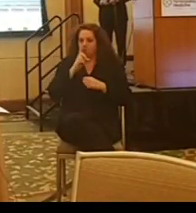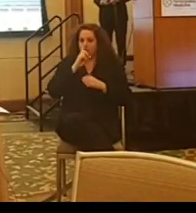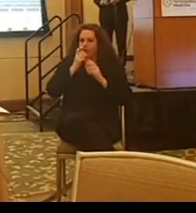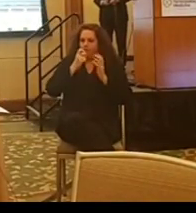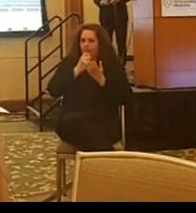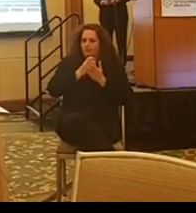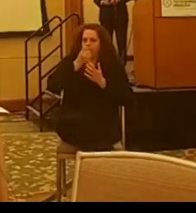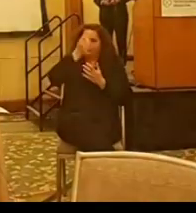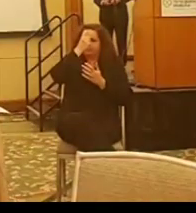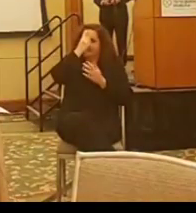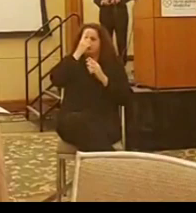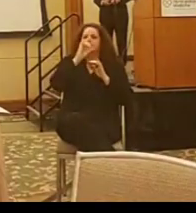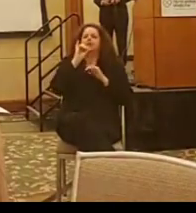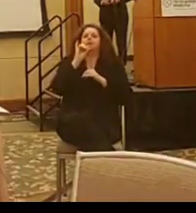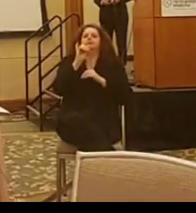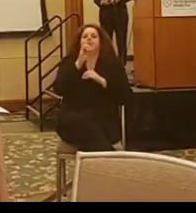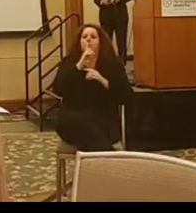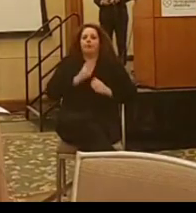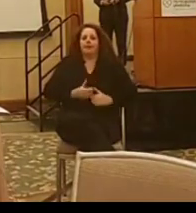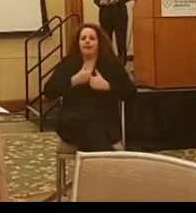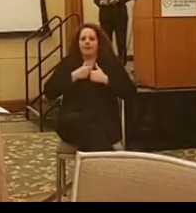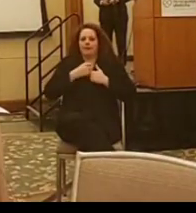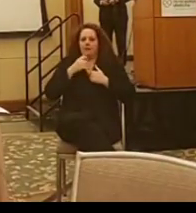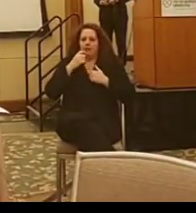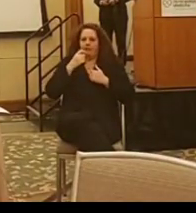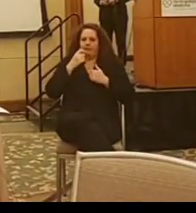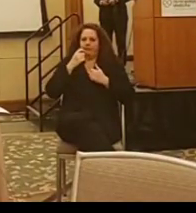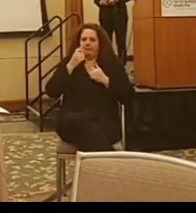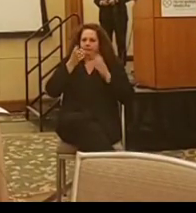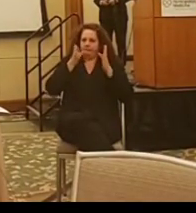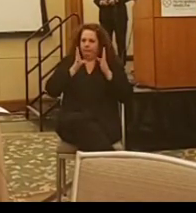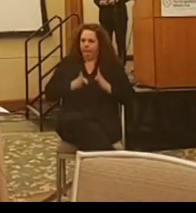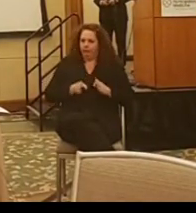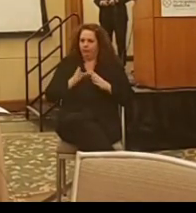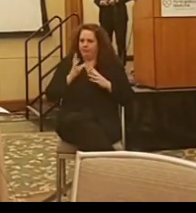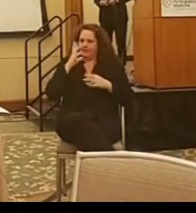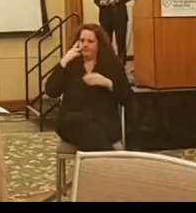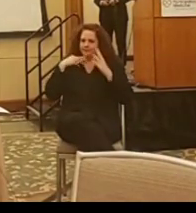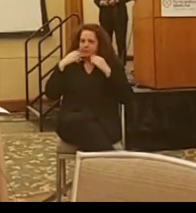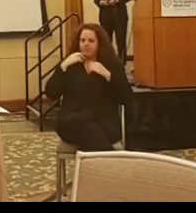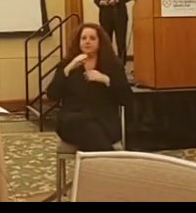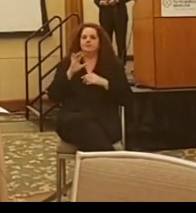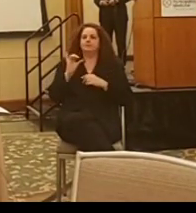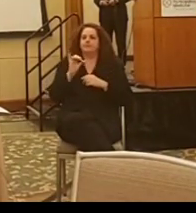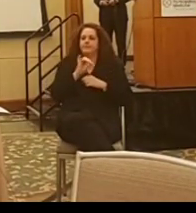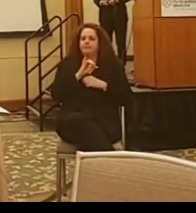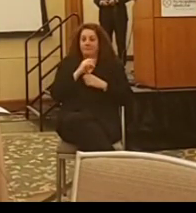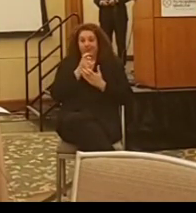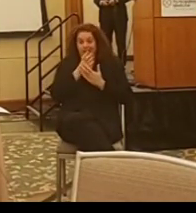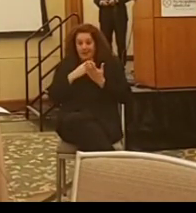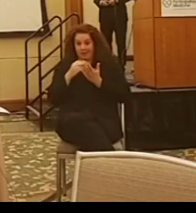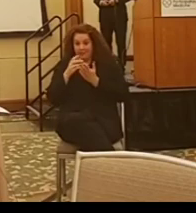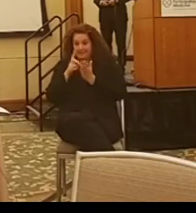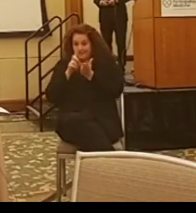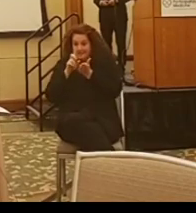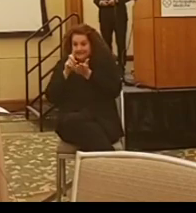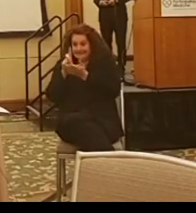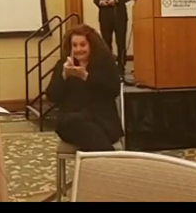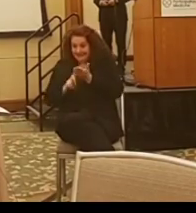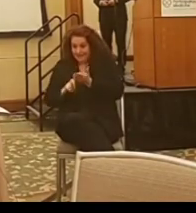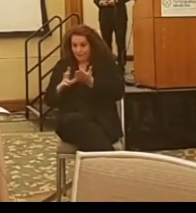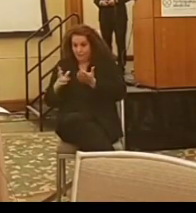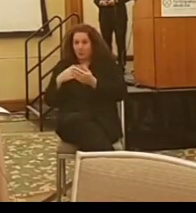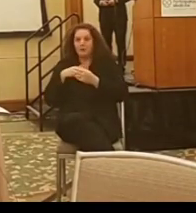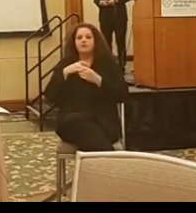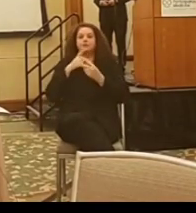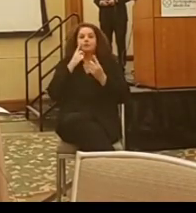the kind of reality of human experience. And then the part of the designer, the piece that I bring to it is once I've kind of